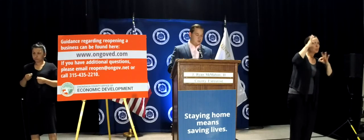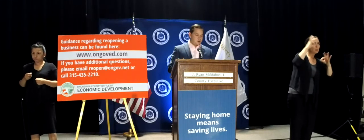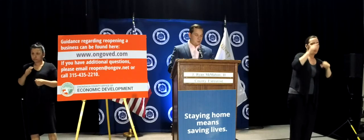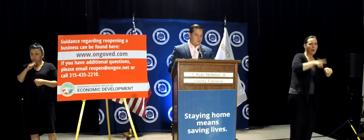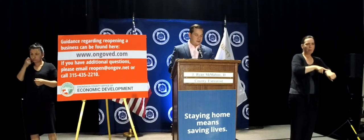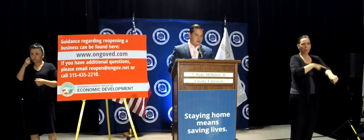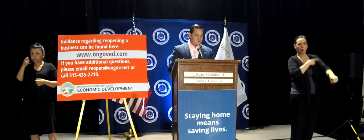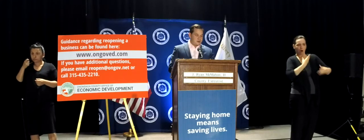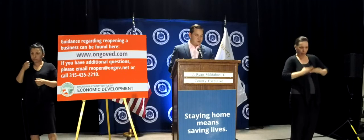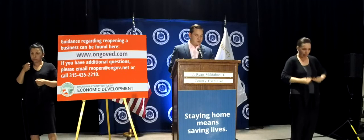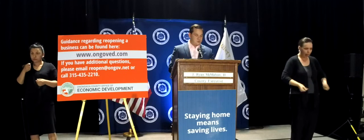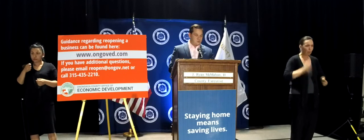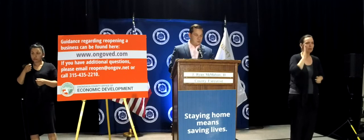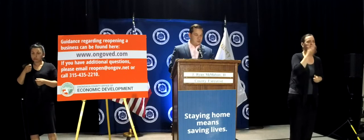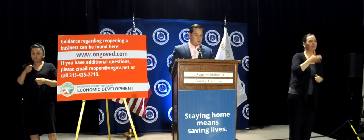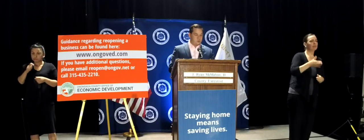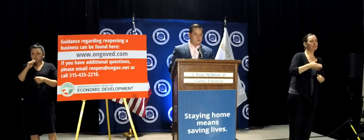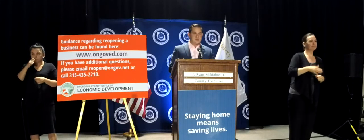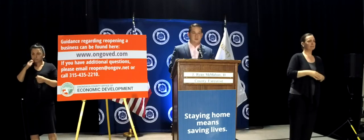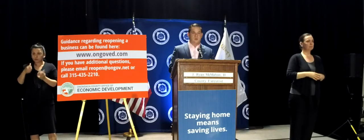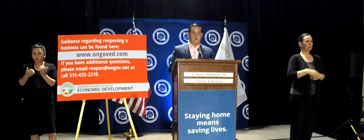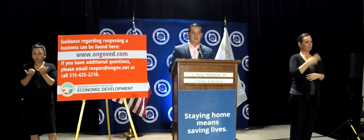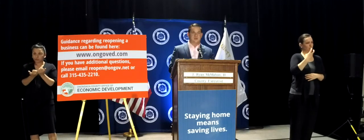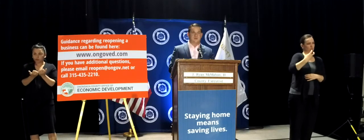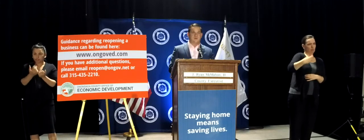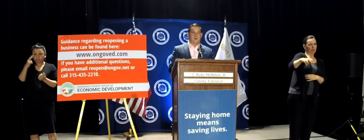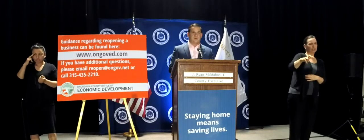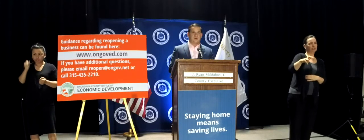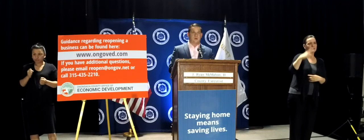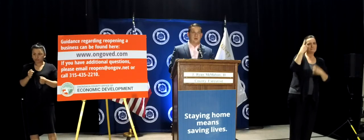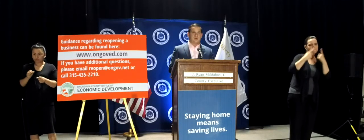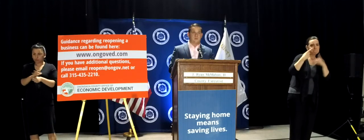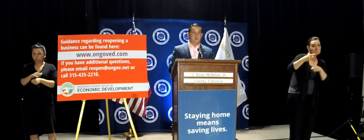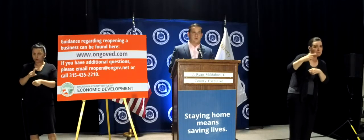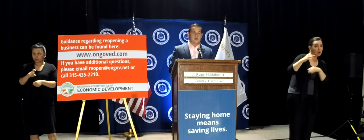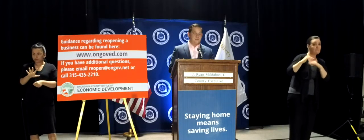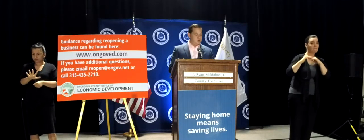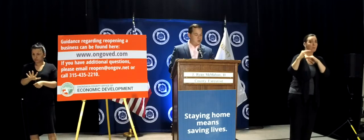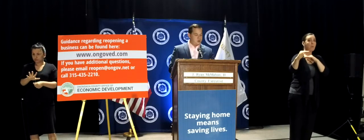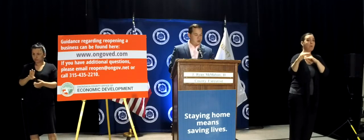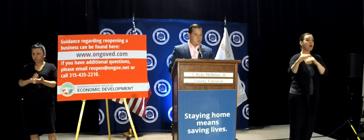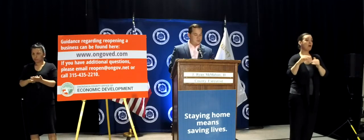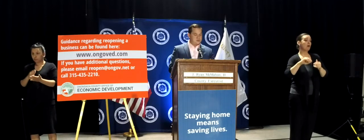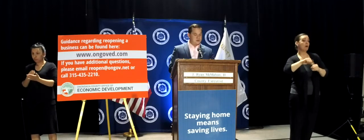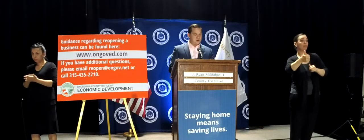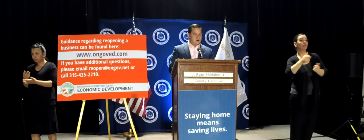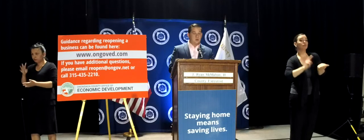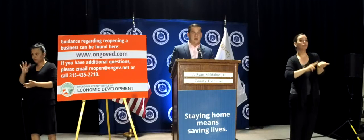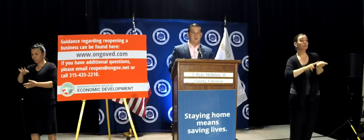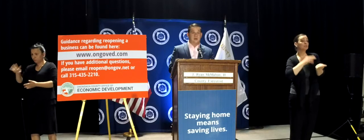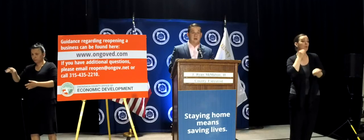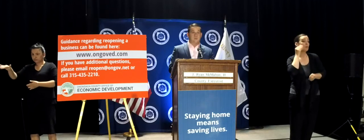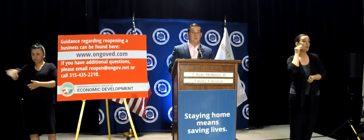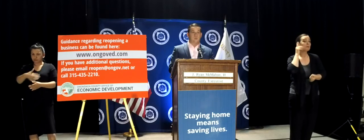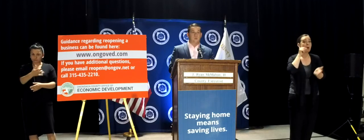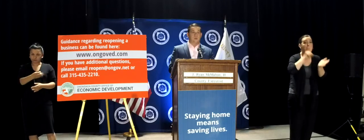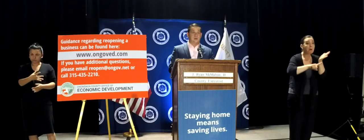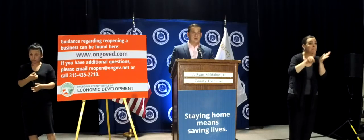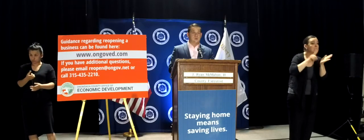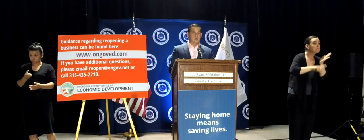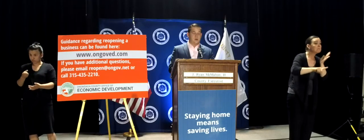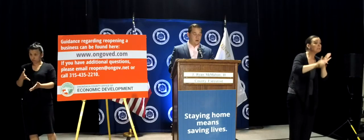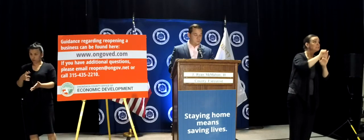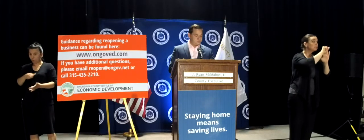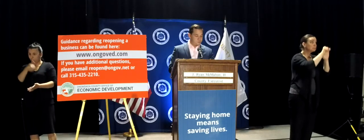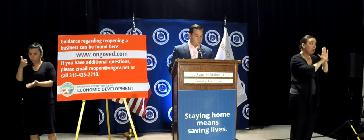facility. We've identified 2. We need to work with State DOH to confirm they're okay with both of them. Once they are okay with them, we will